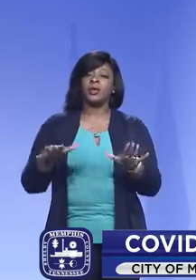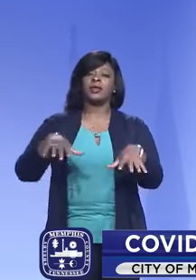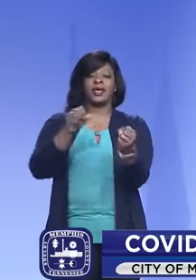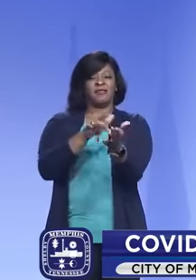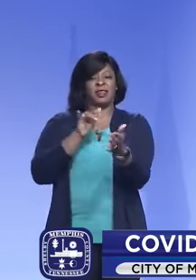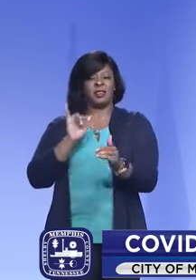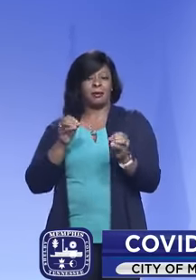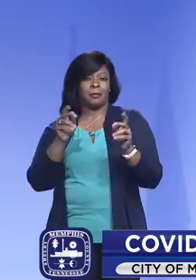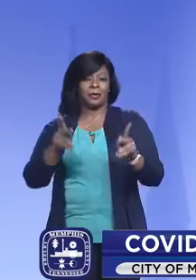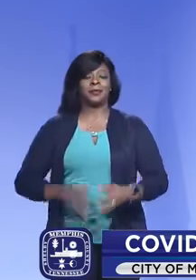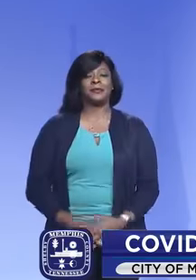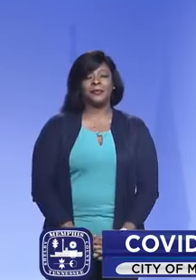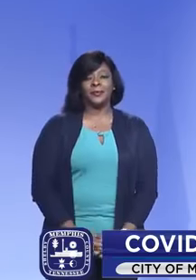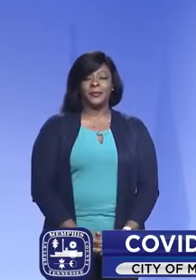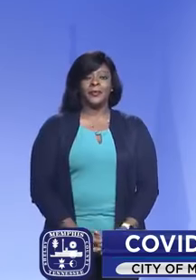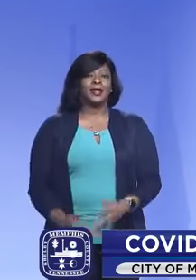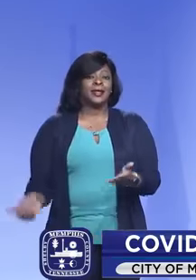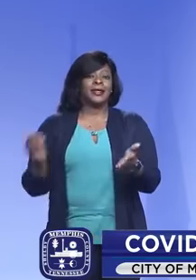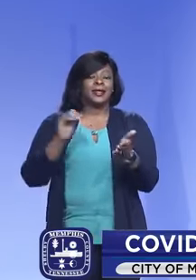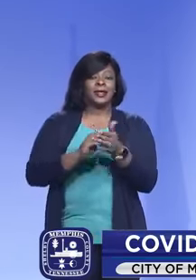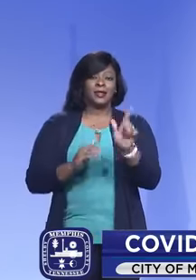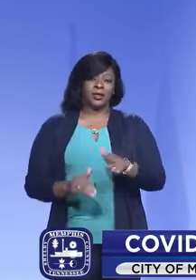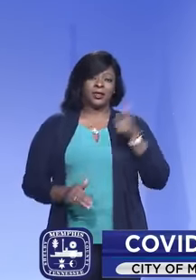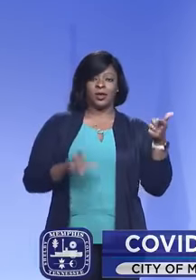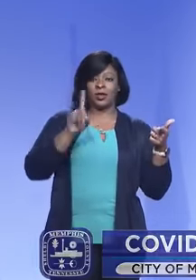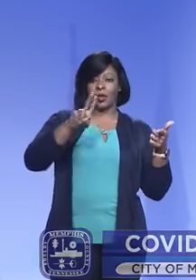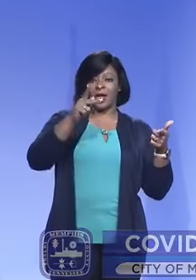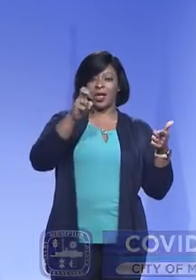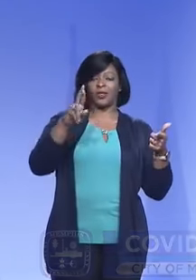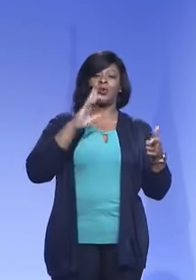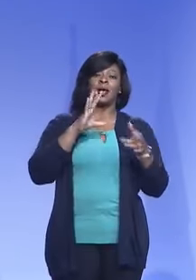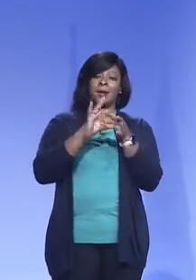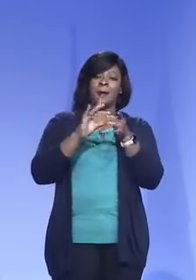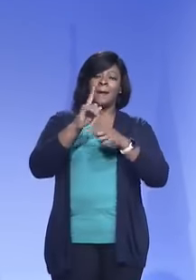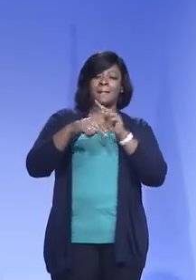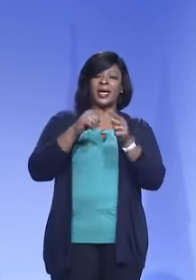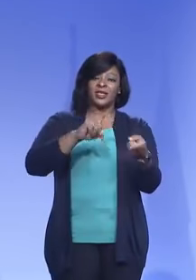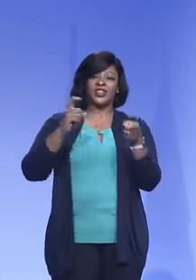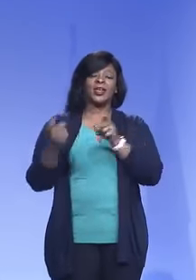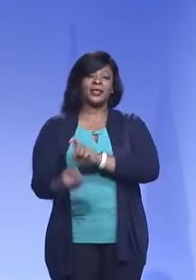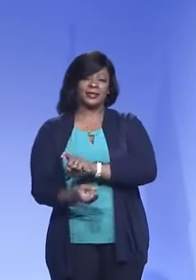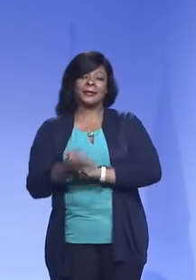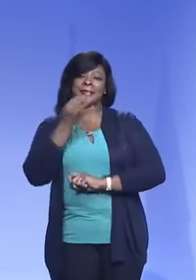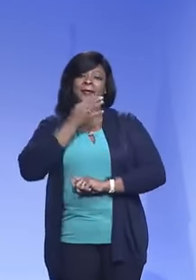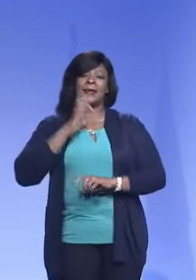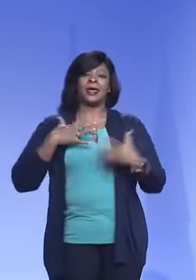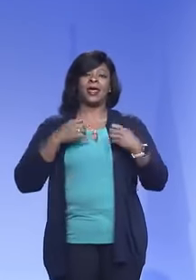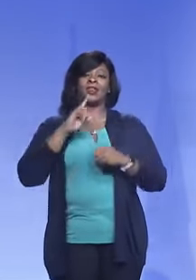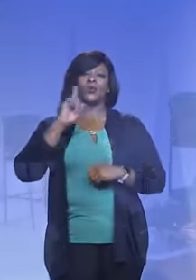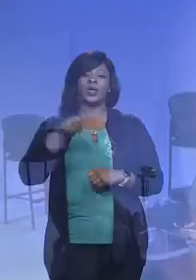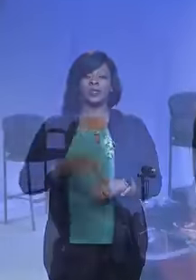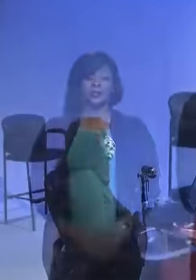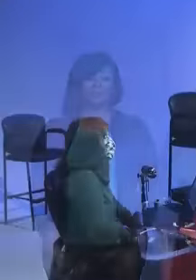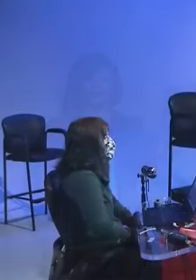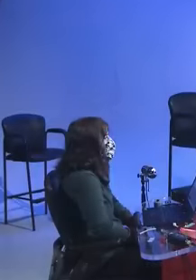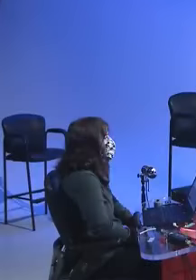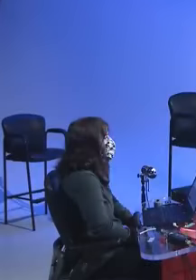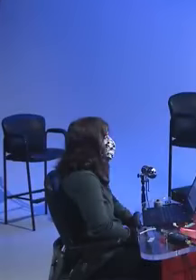those opportunities. Again, I'll turn it over to Dr. Haushalter, who's going to talk to you about some of the changes coming in our health directive.